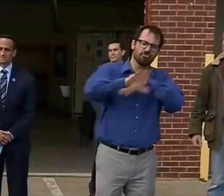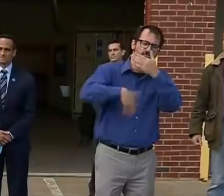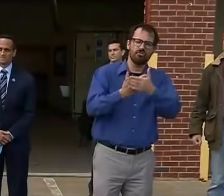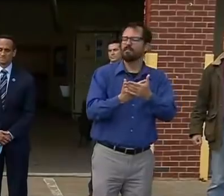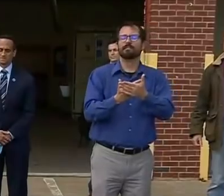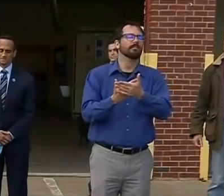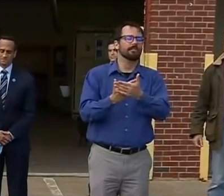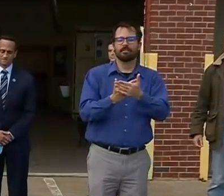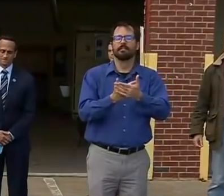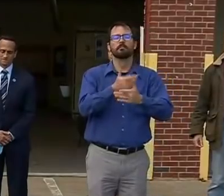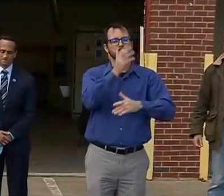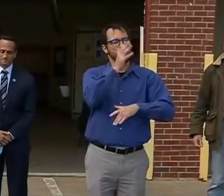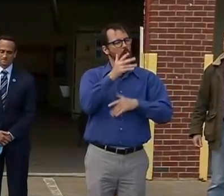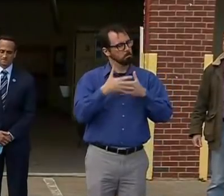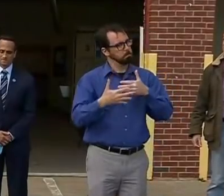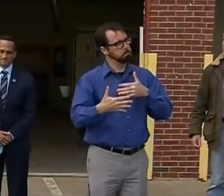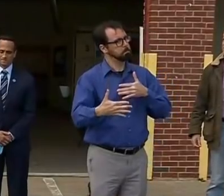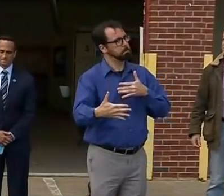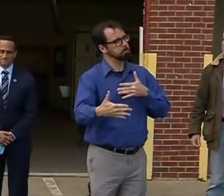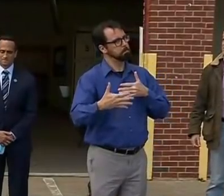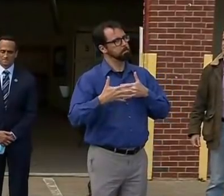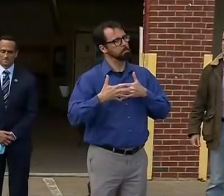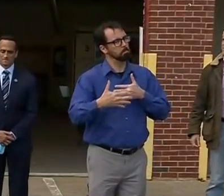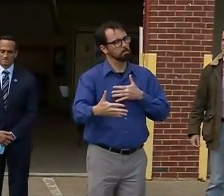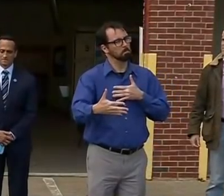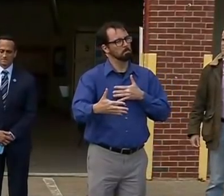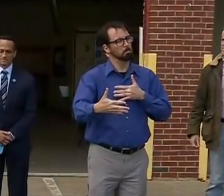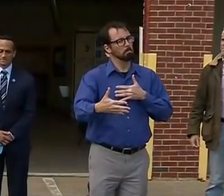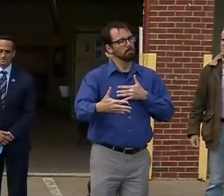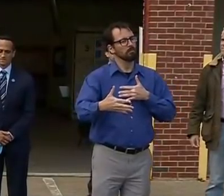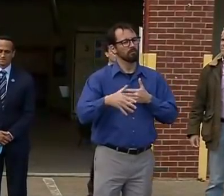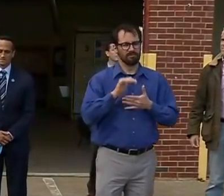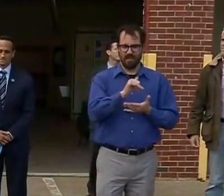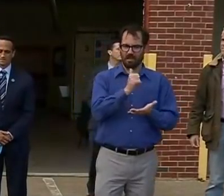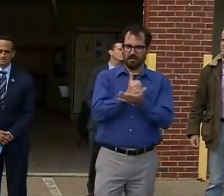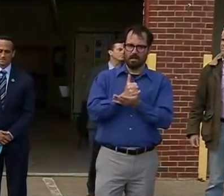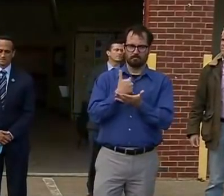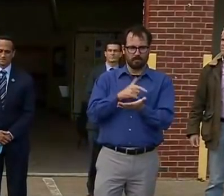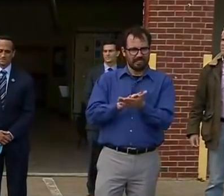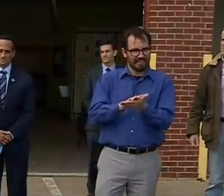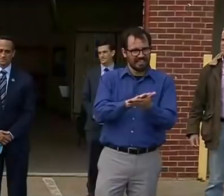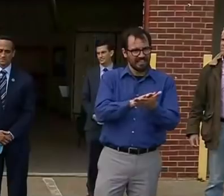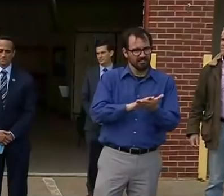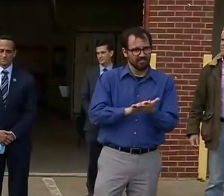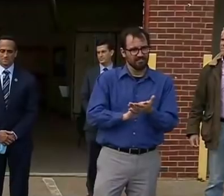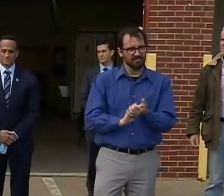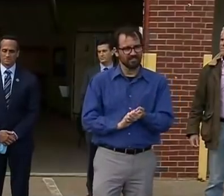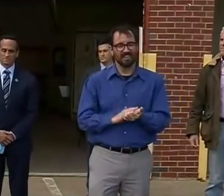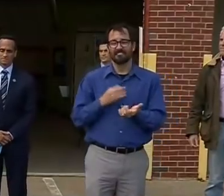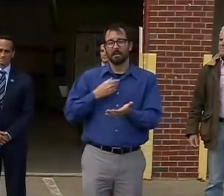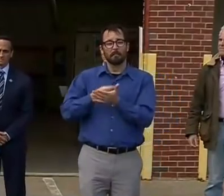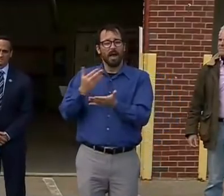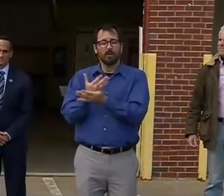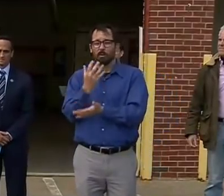gear decontaminated, in most cases, is going to be less than it would cost you to actually go buy new gear. So, for all intents and purposes, it's